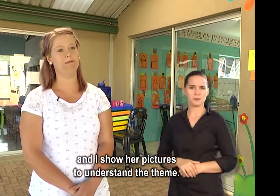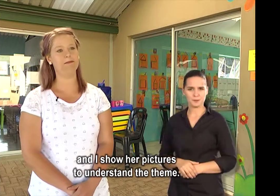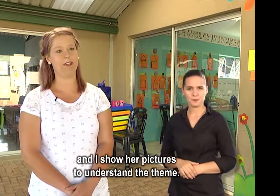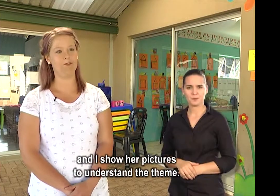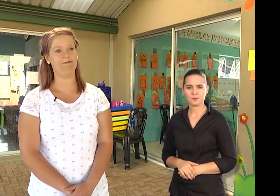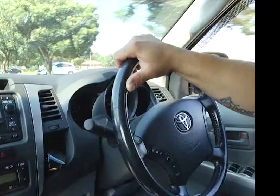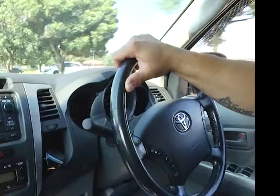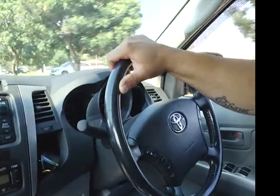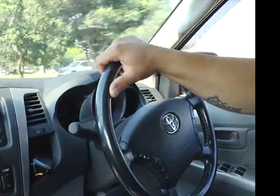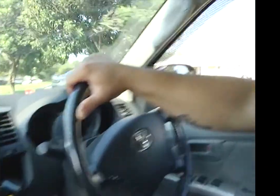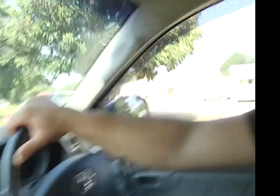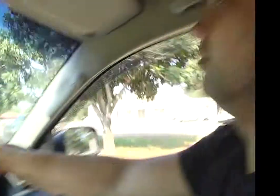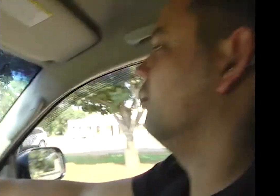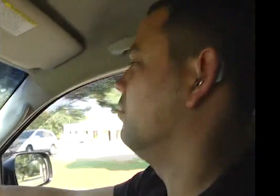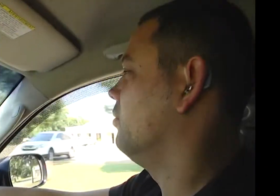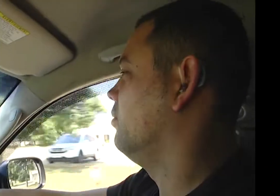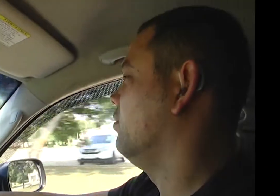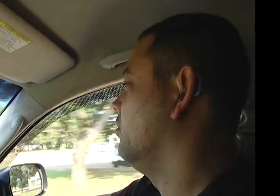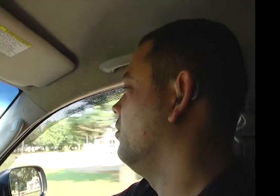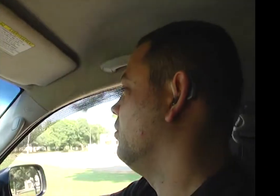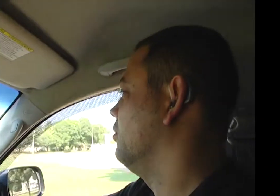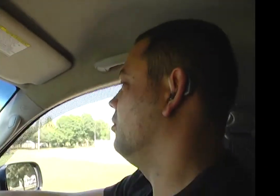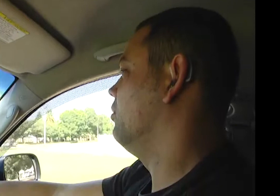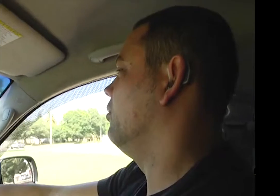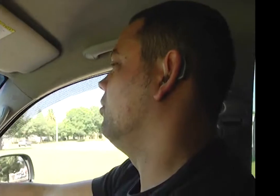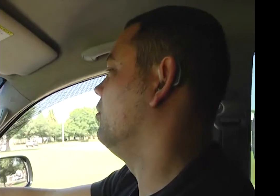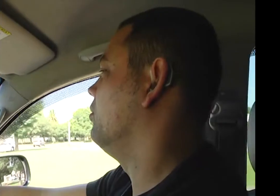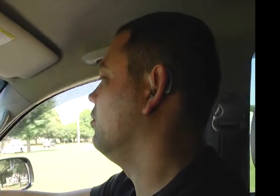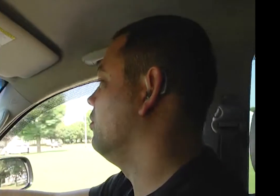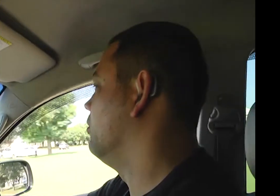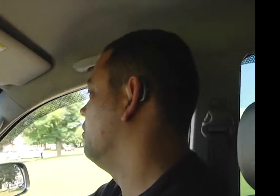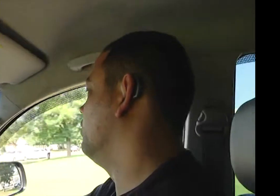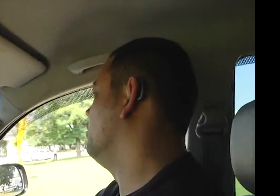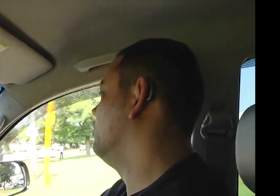Yeah.